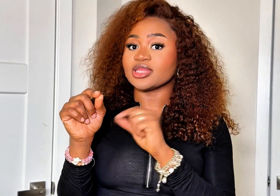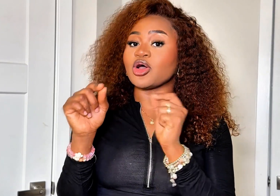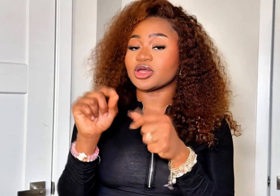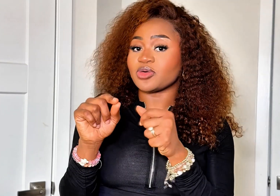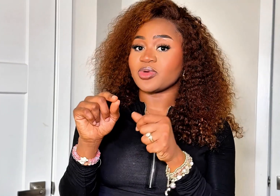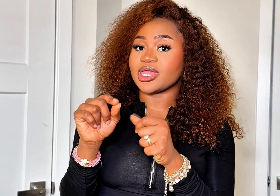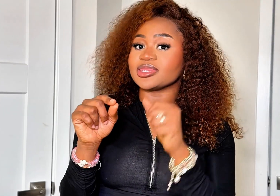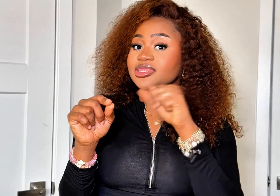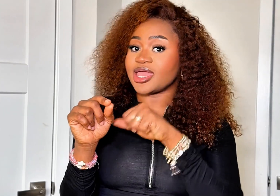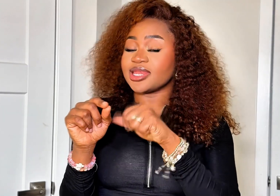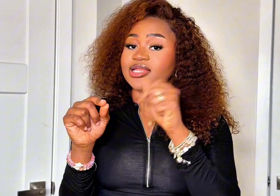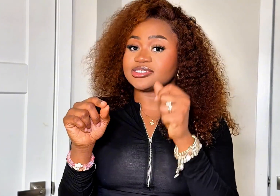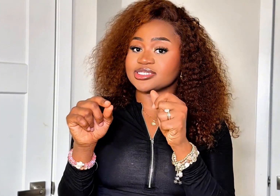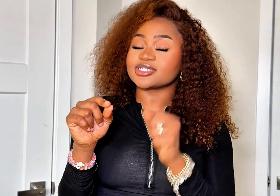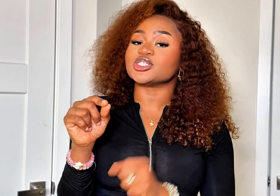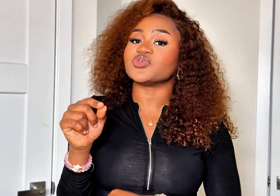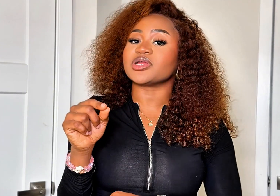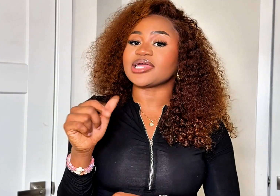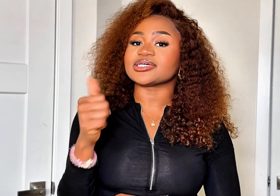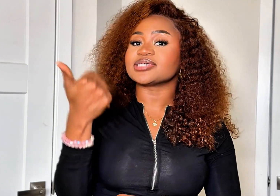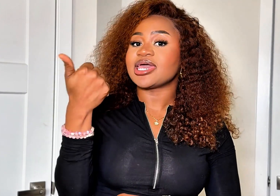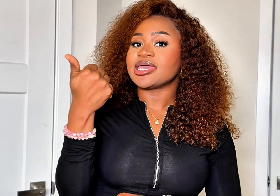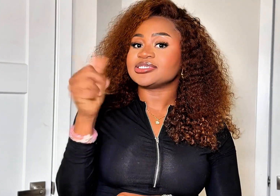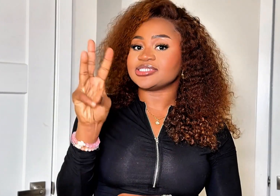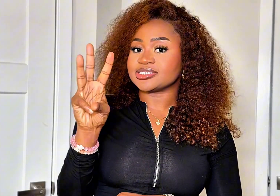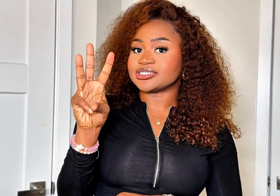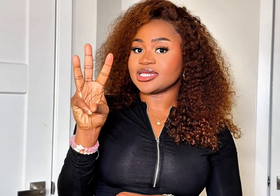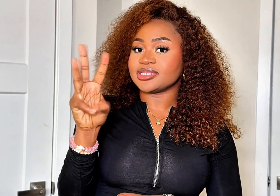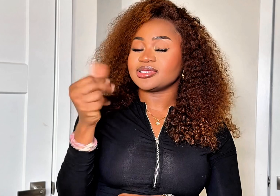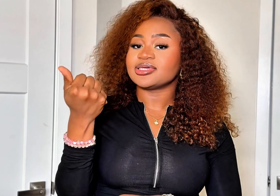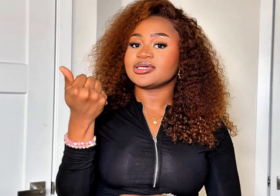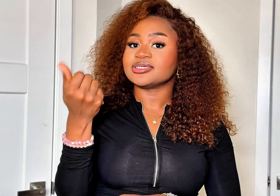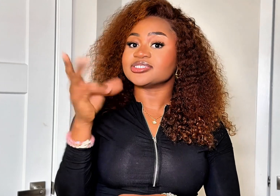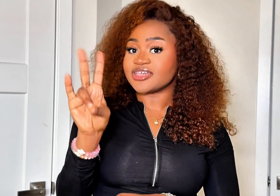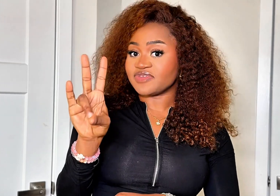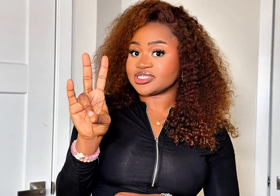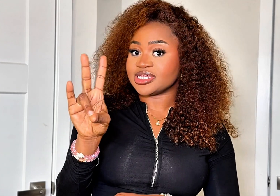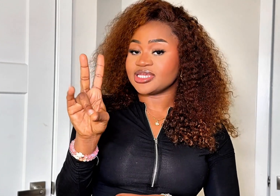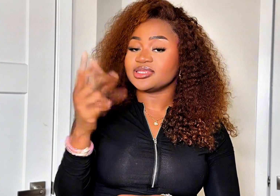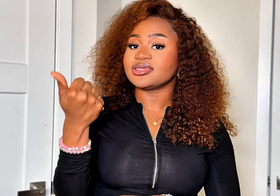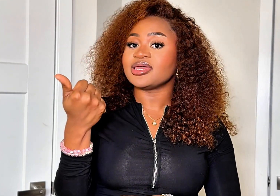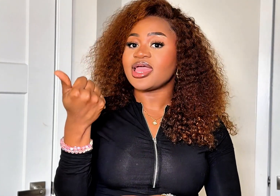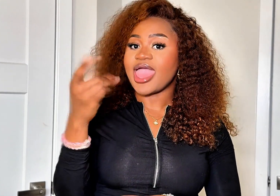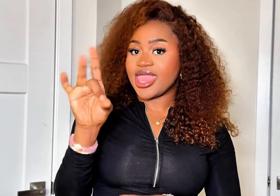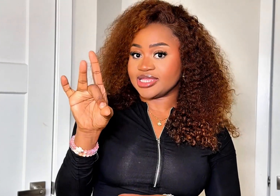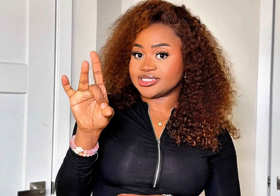the other way, the 10 and the 6, you do it like this: 16, 17,